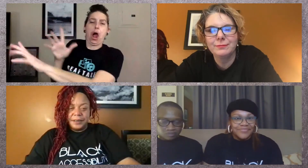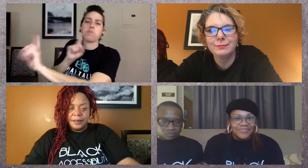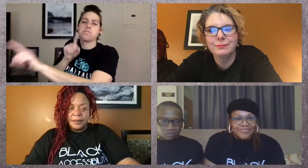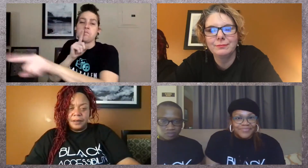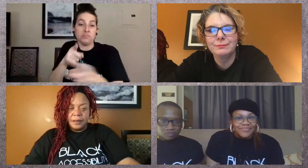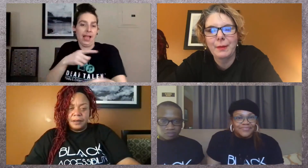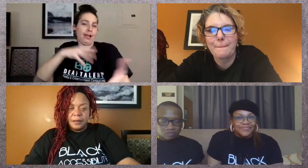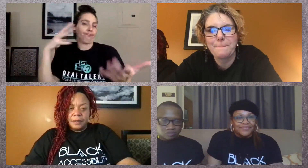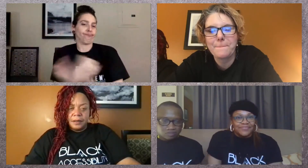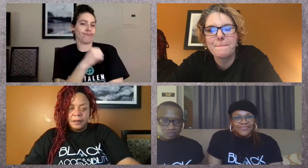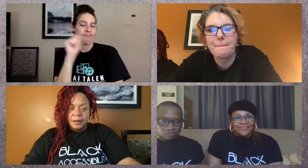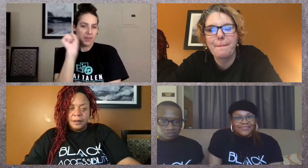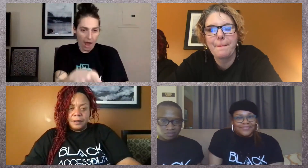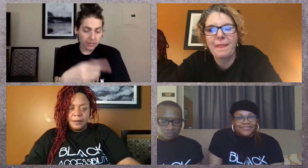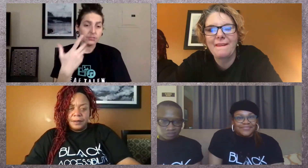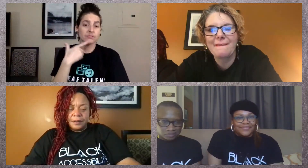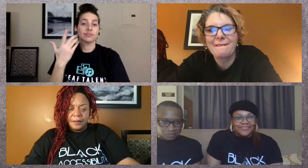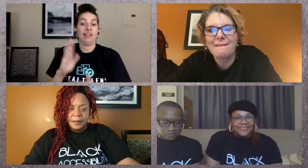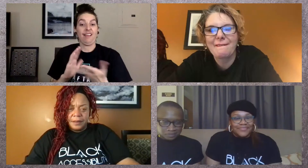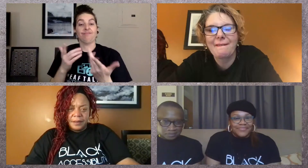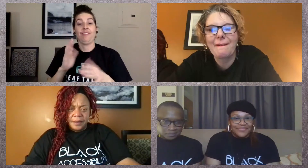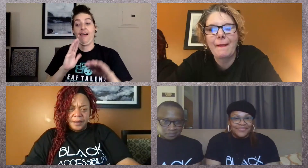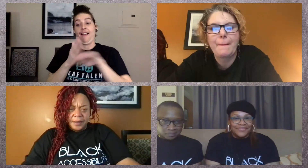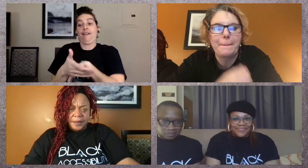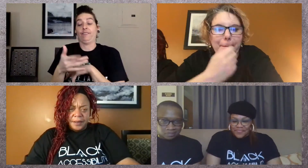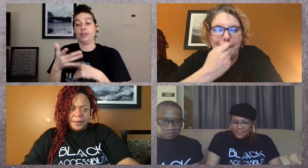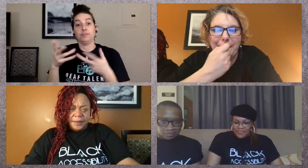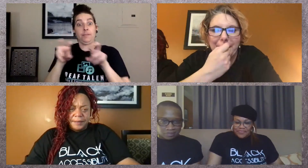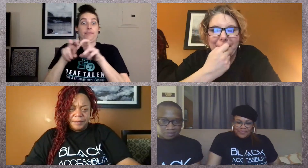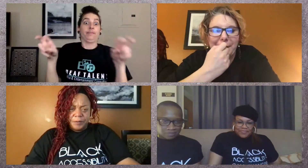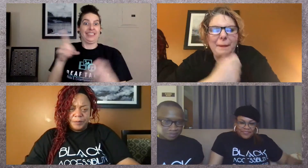I just kind of open with that simple question with everybody.